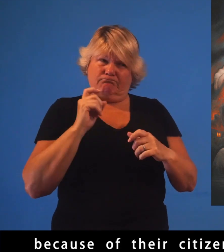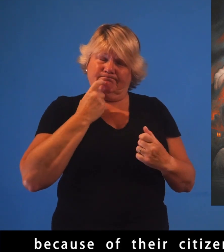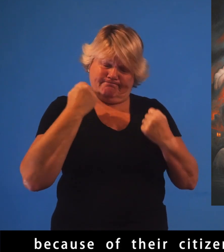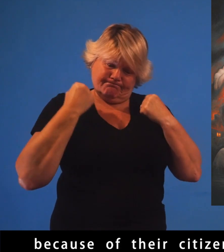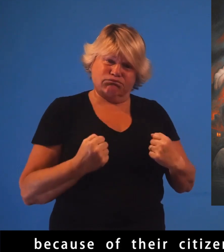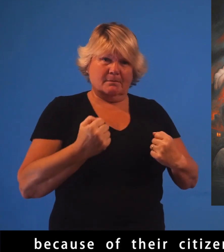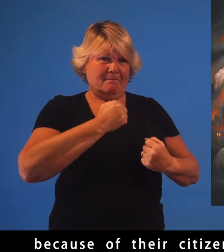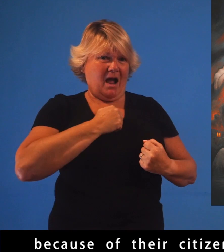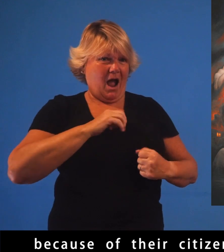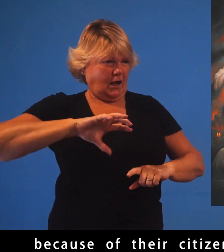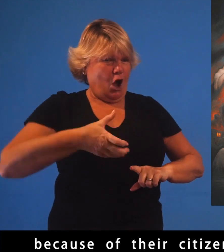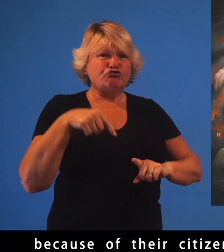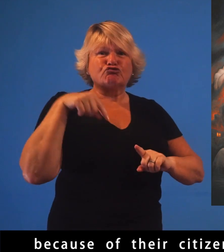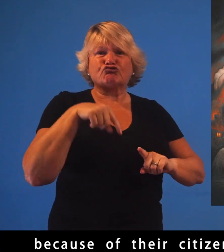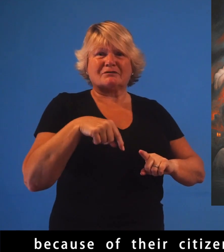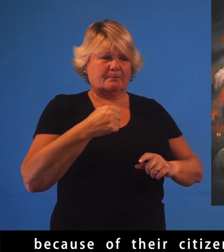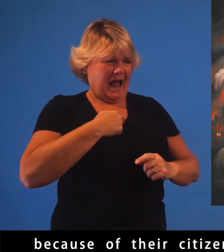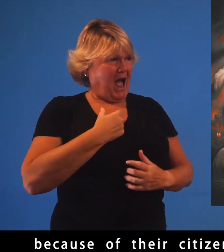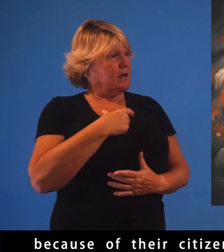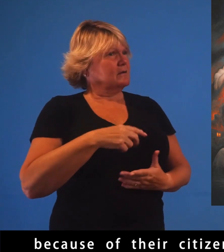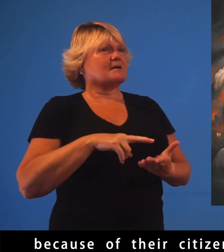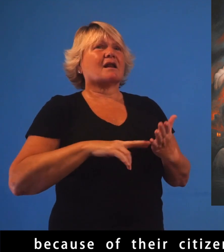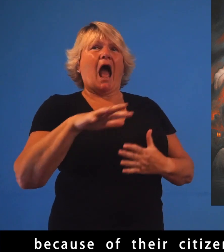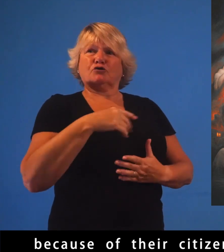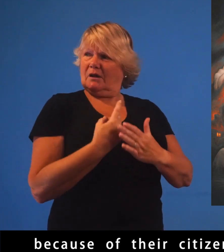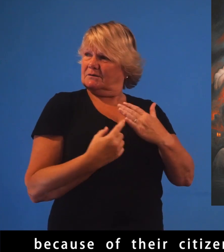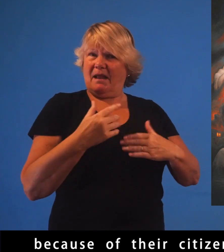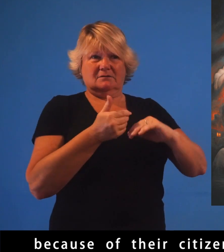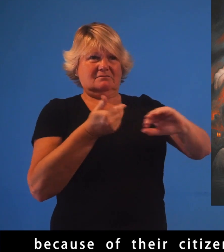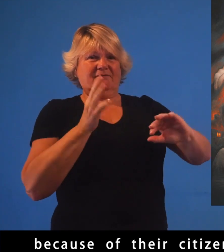citizens' willingness to fight for their country and their national independence.